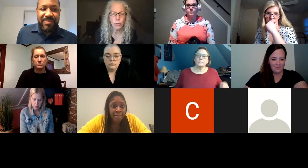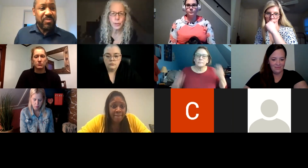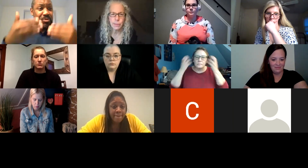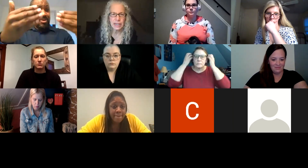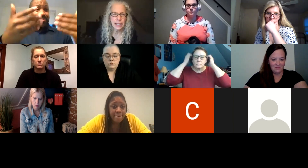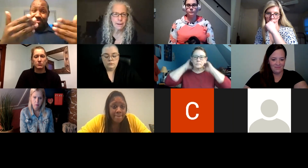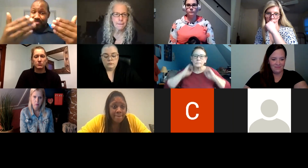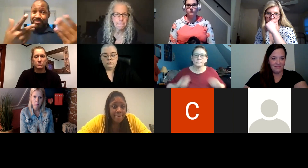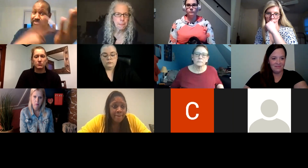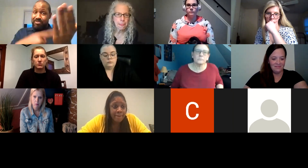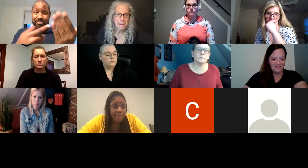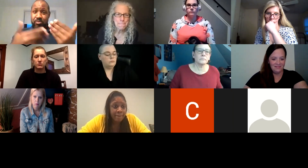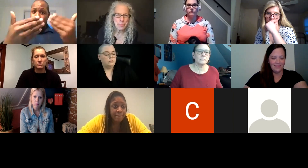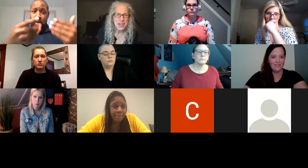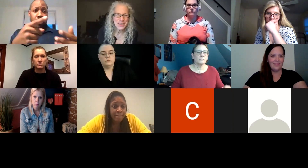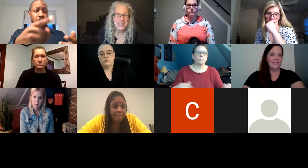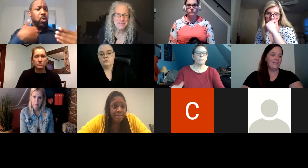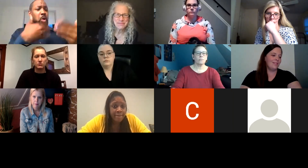is speaking. All right.